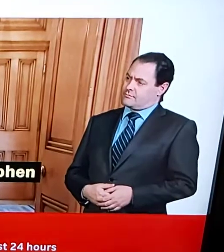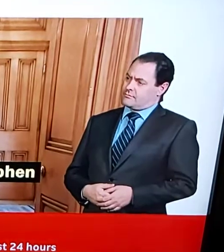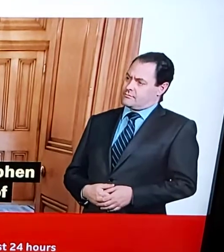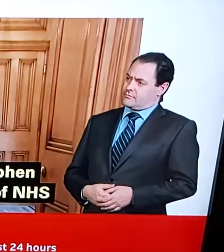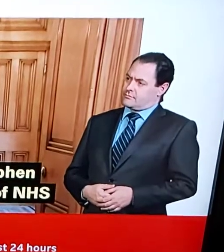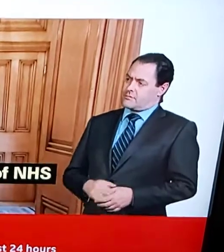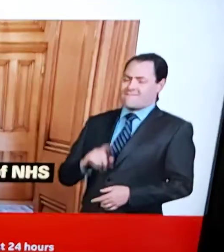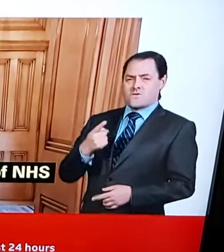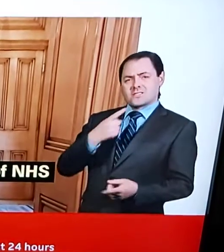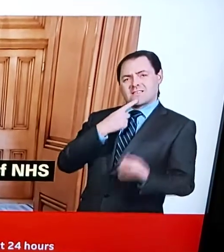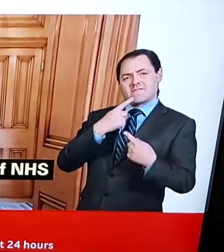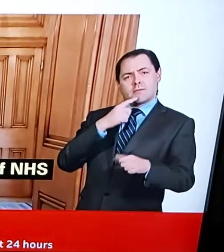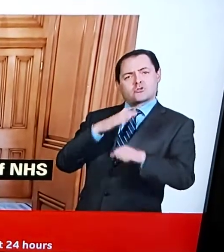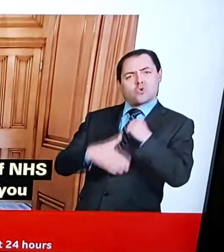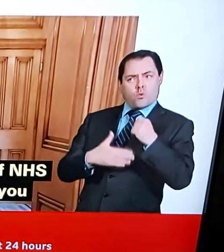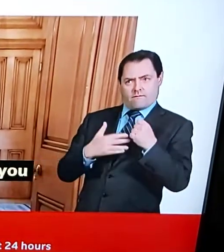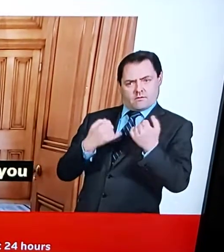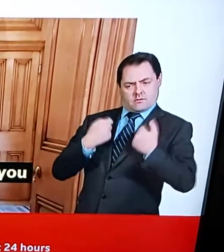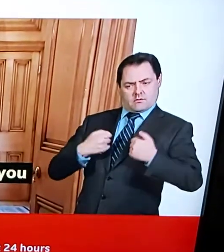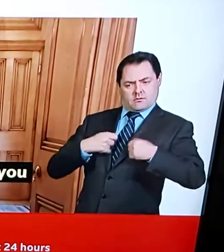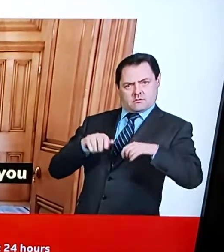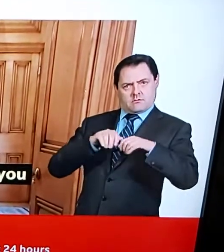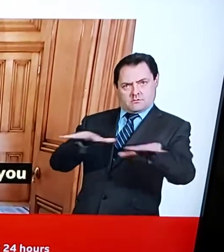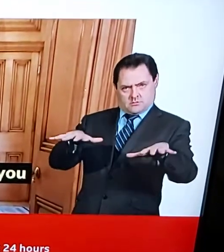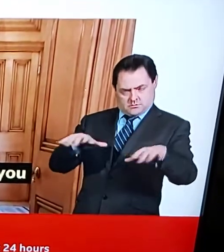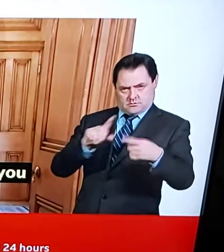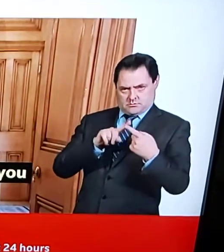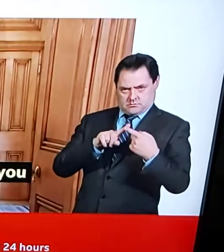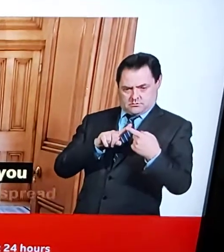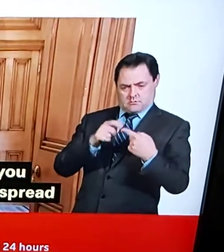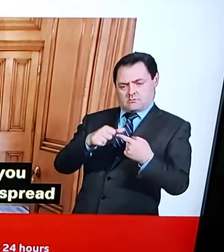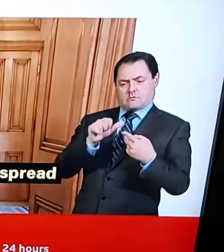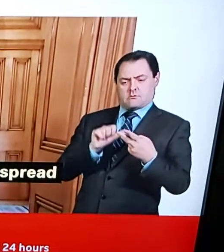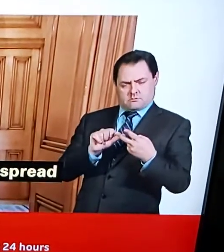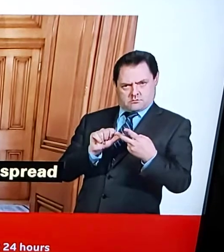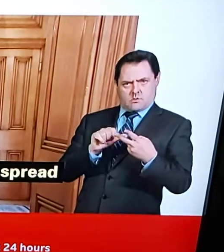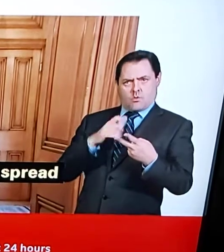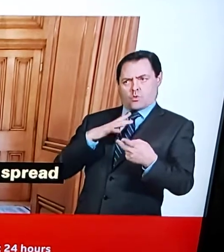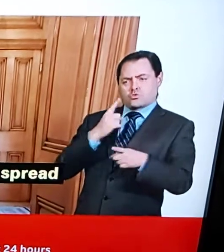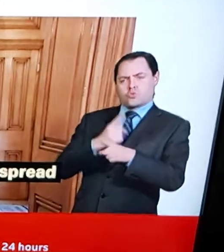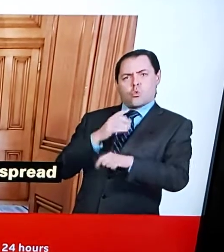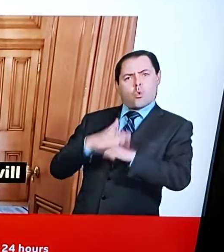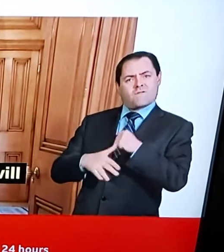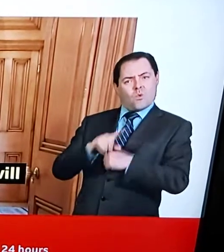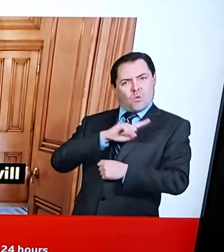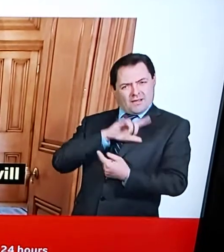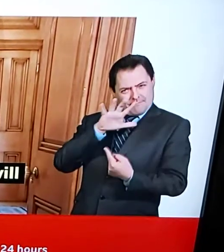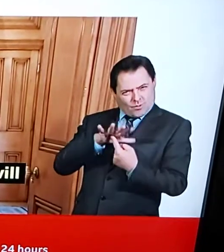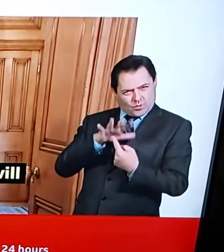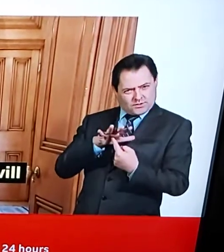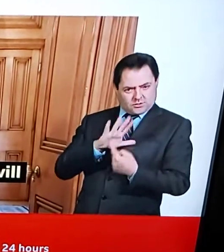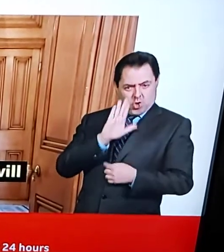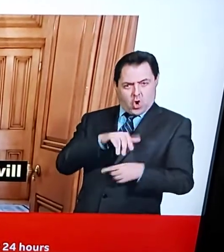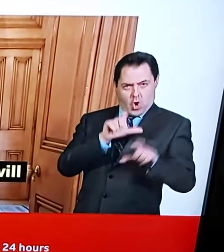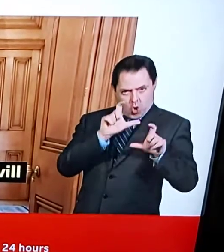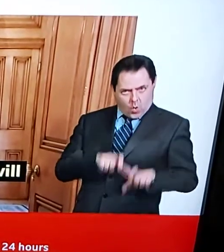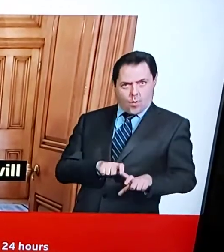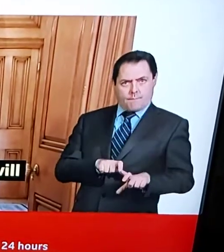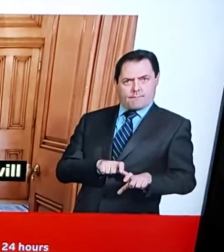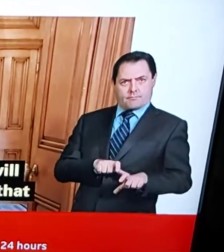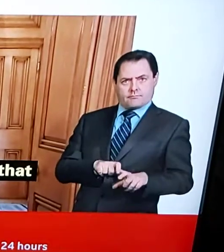the spread of the coronavirus. Then I will outline why it is so critical that we continue to observe the rules on social